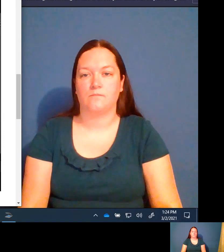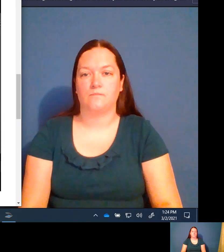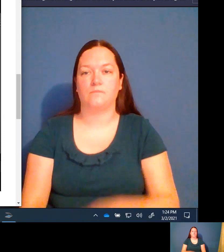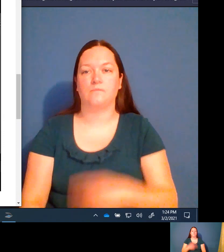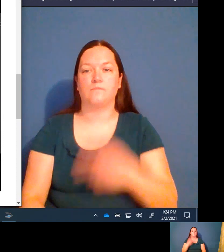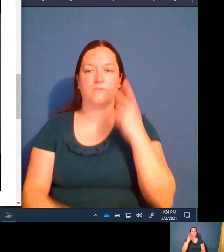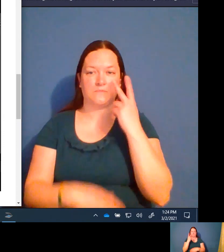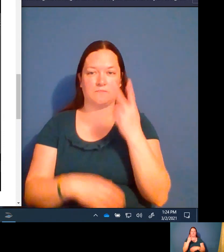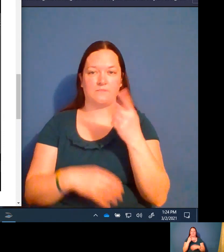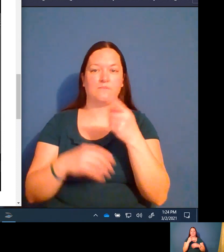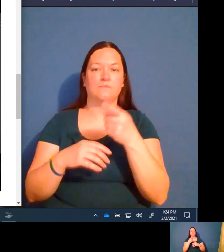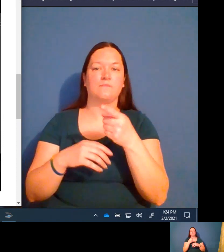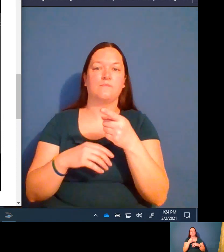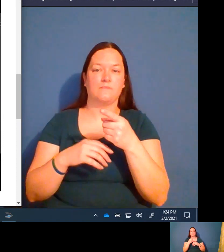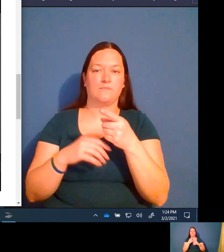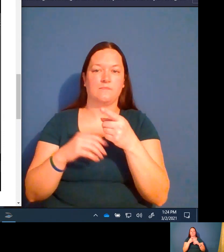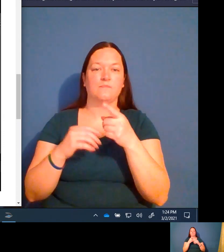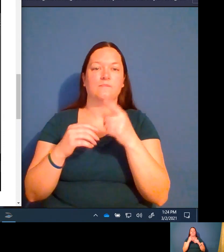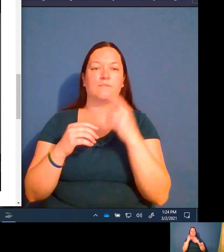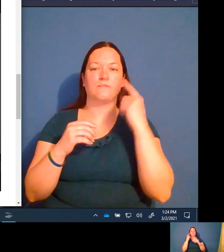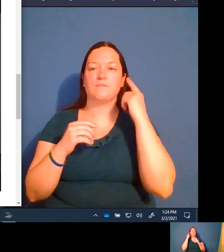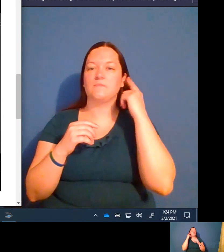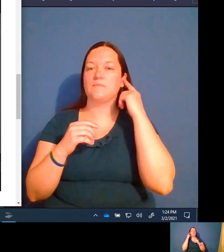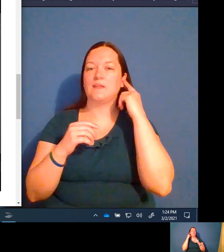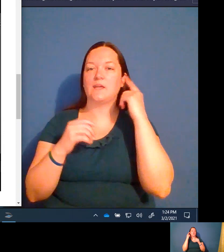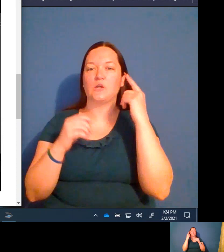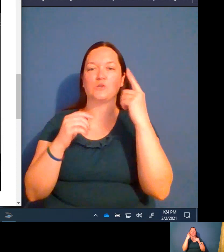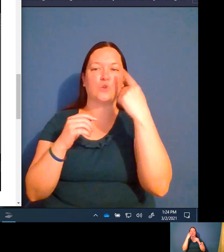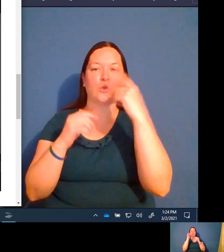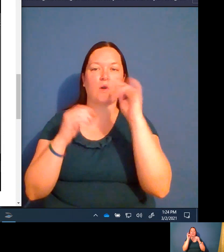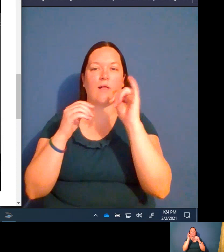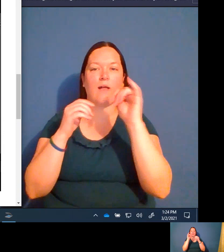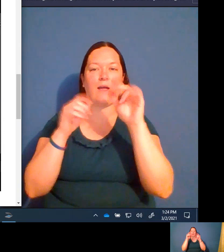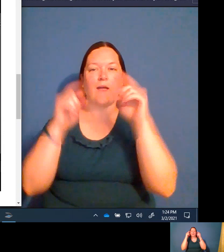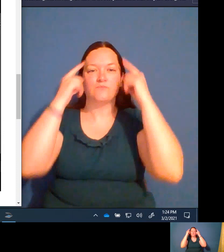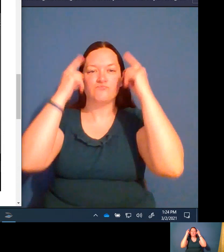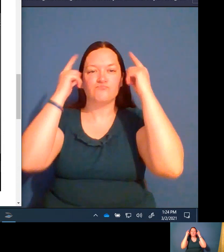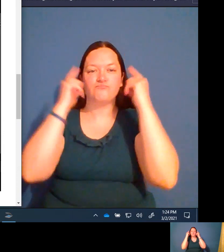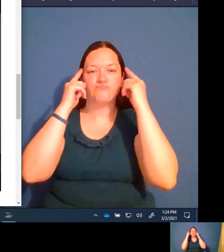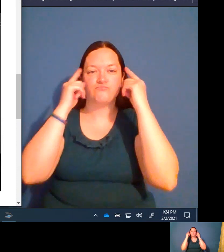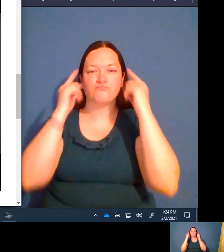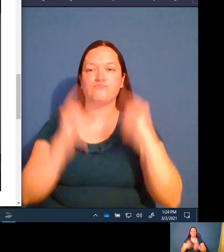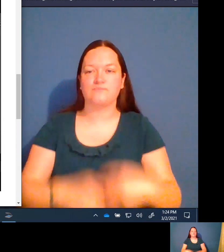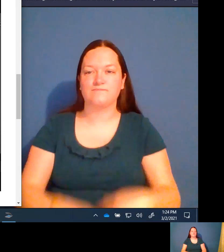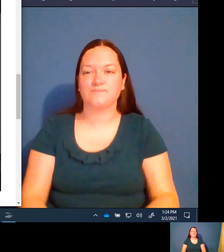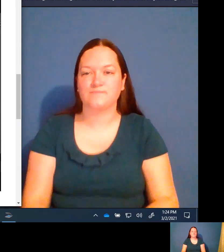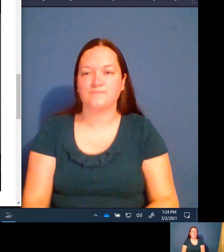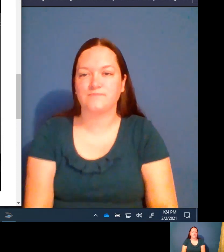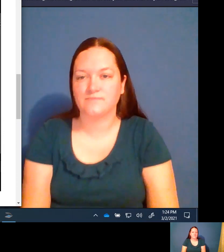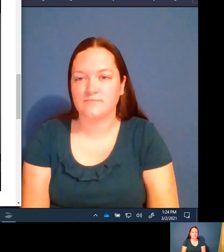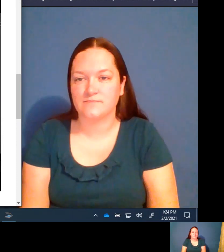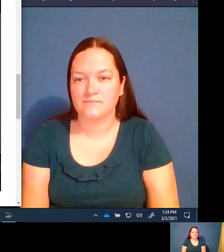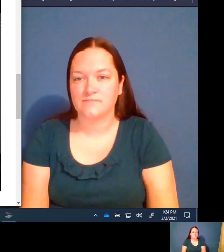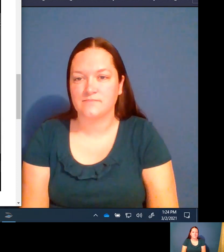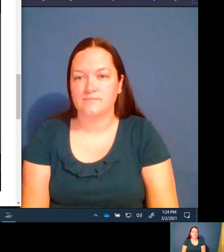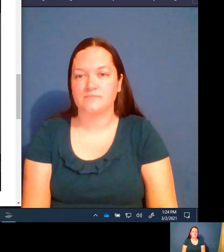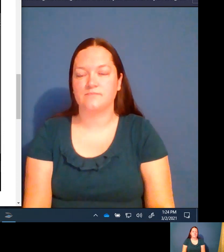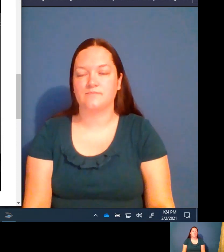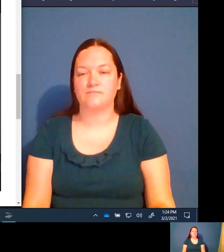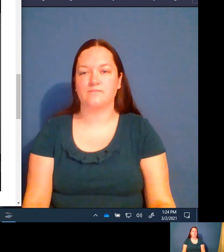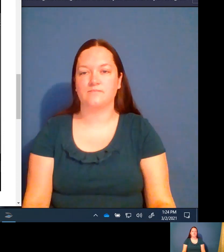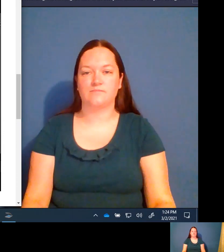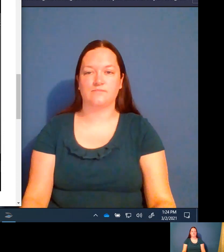go. And took those ears right out. Okay, let's go